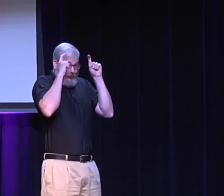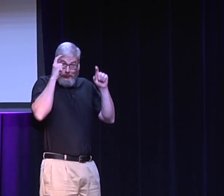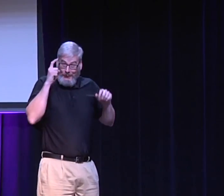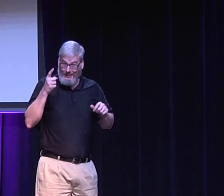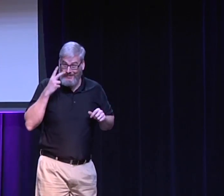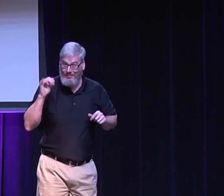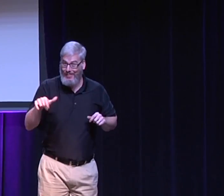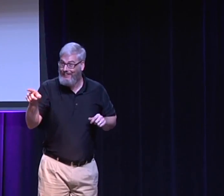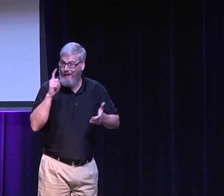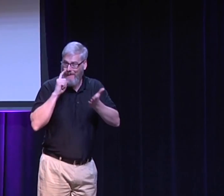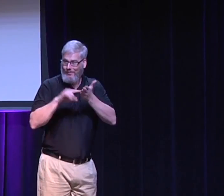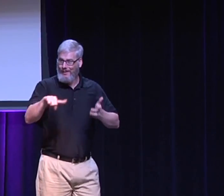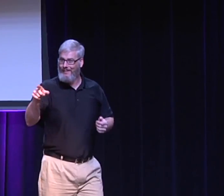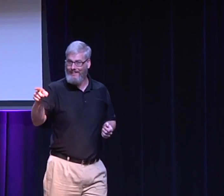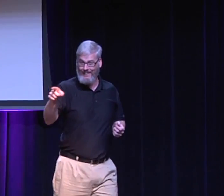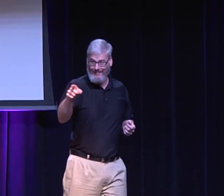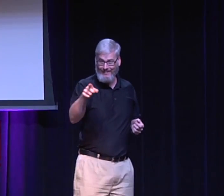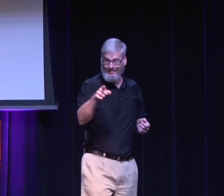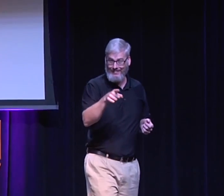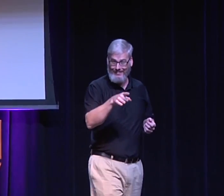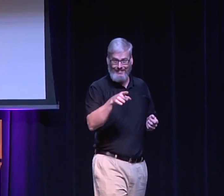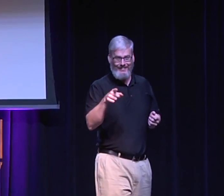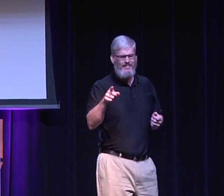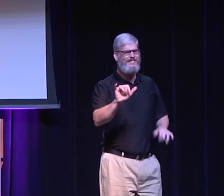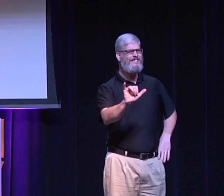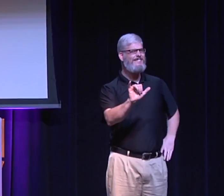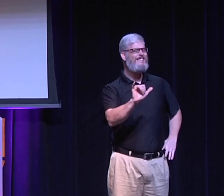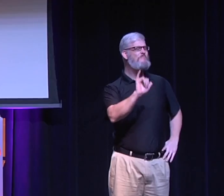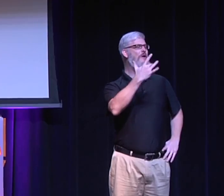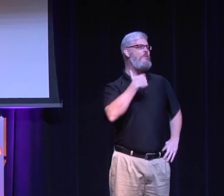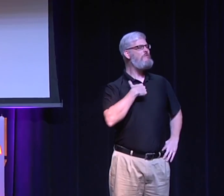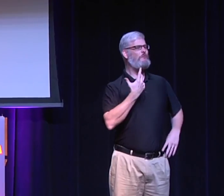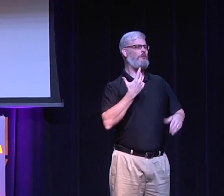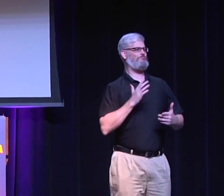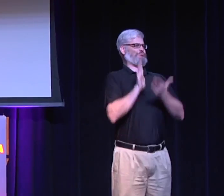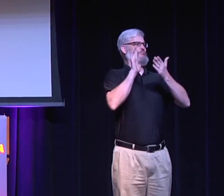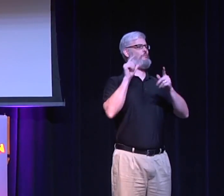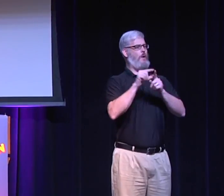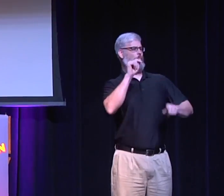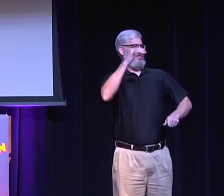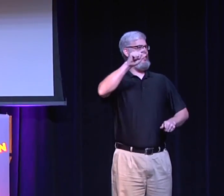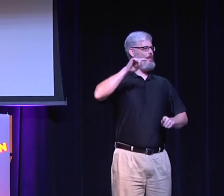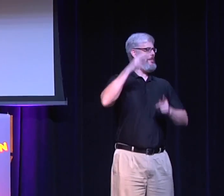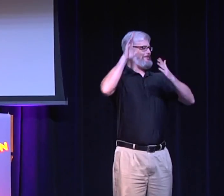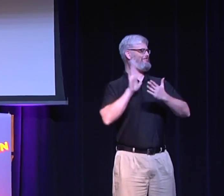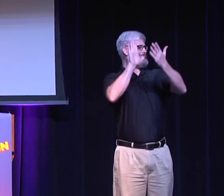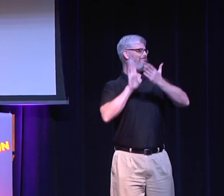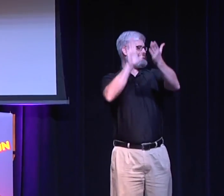reaction. And you've seen that on people's faces as well, right? Hmm. And so that's why I choose to